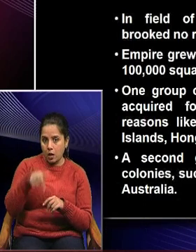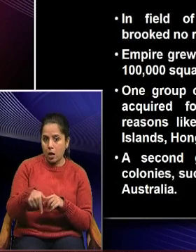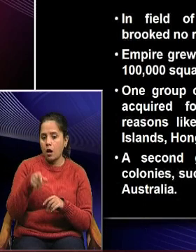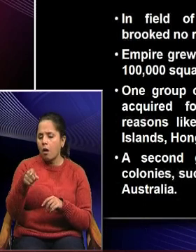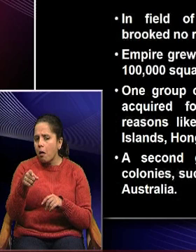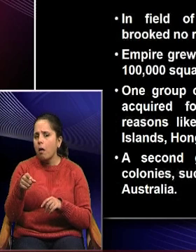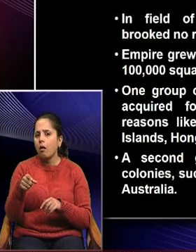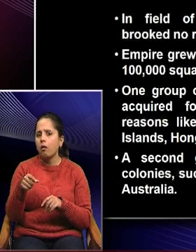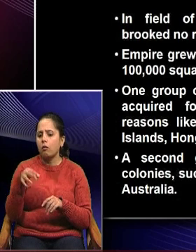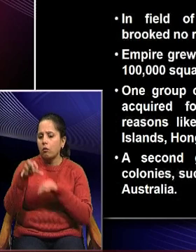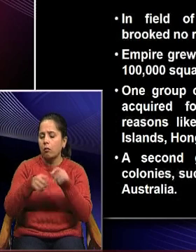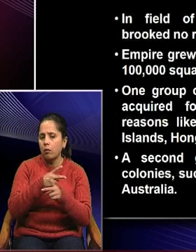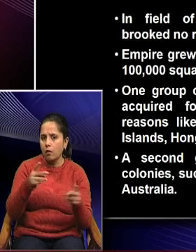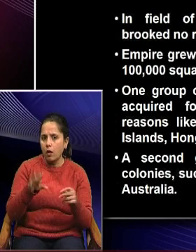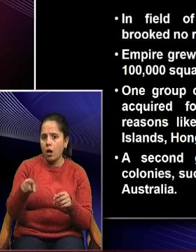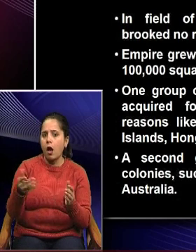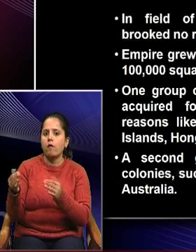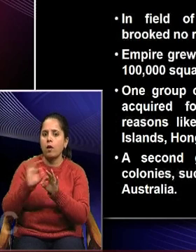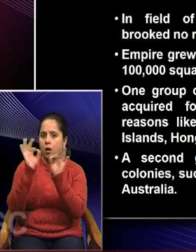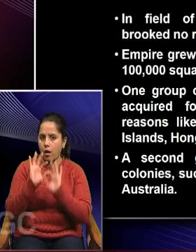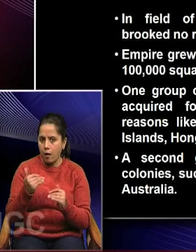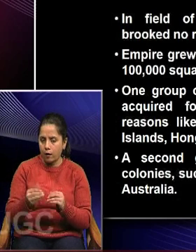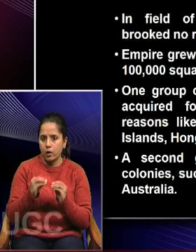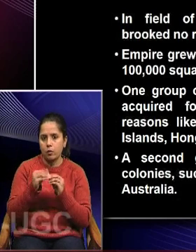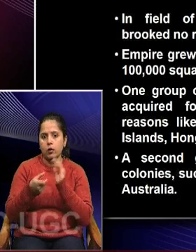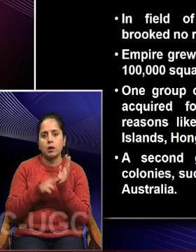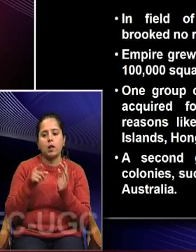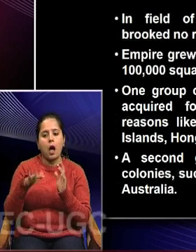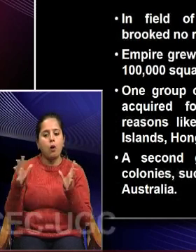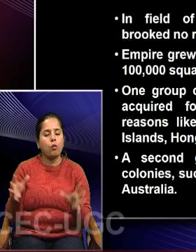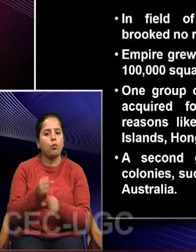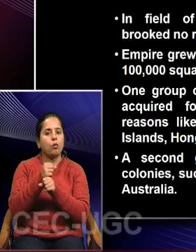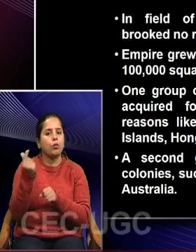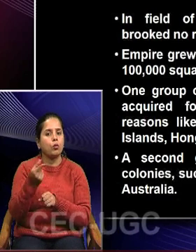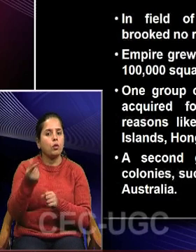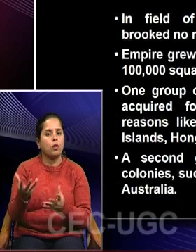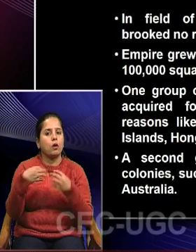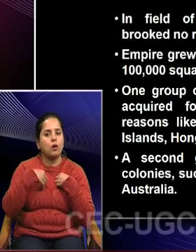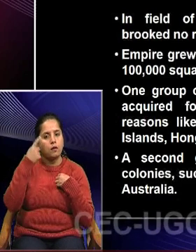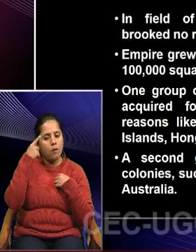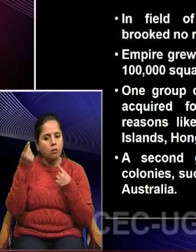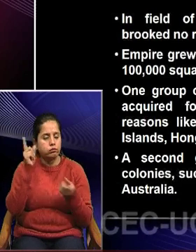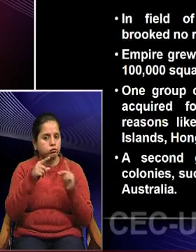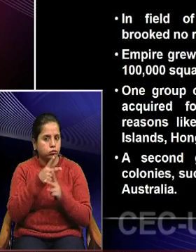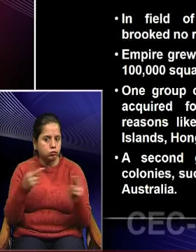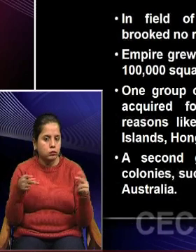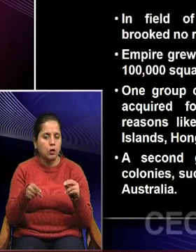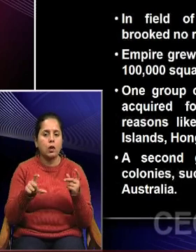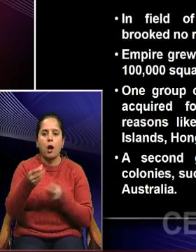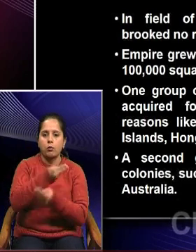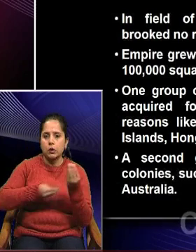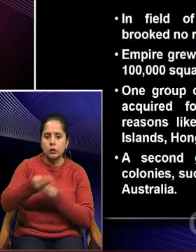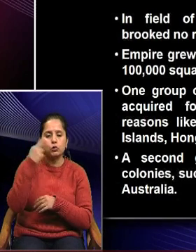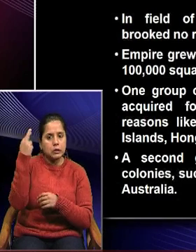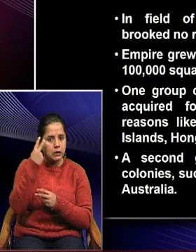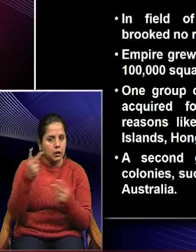colonies which were available with Britain, how they comprised those acquired for the strategic and commercial reasons